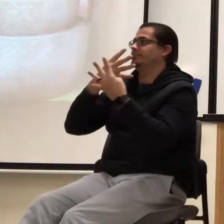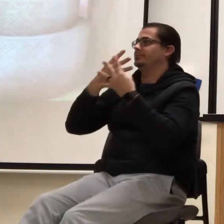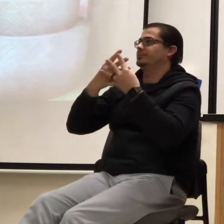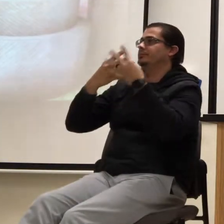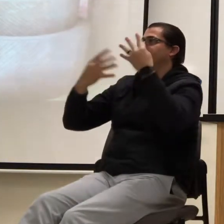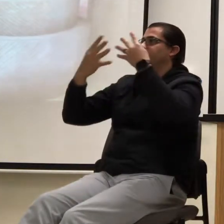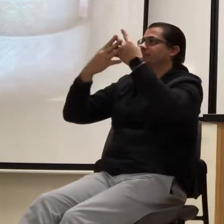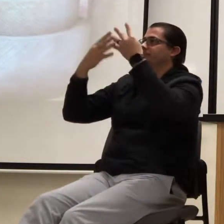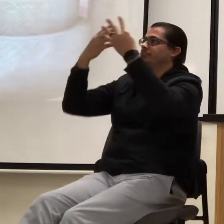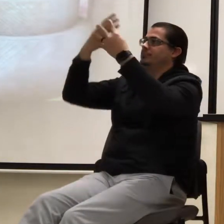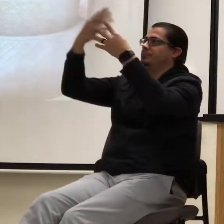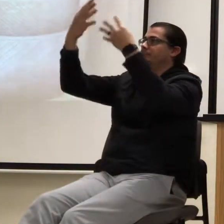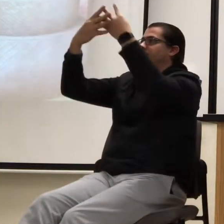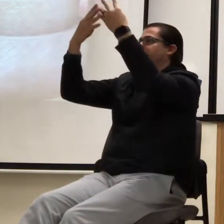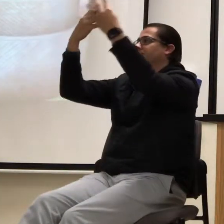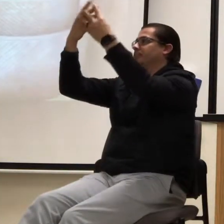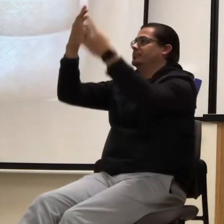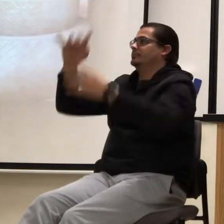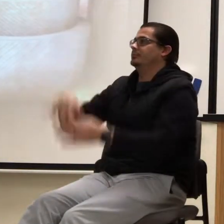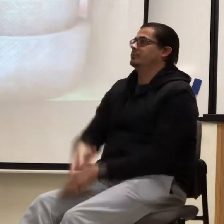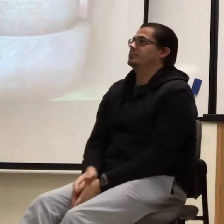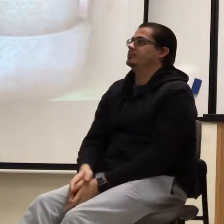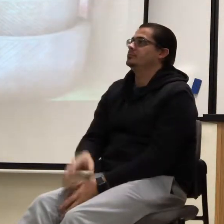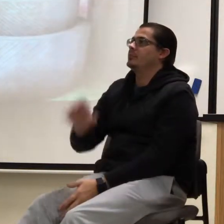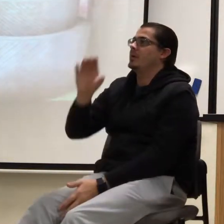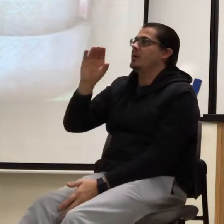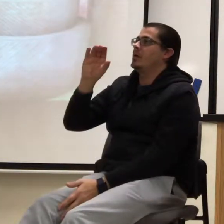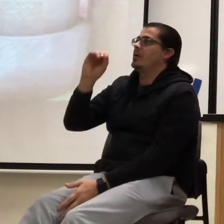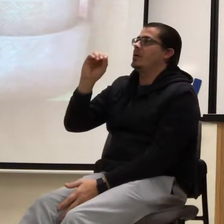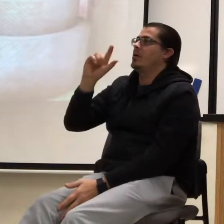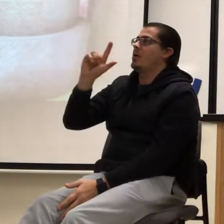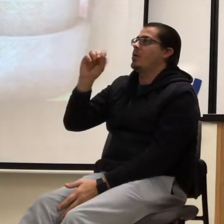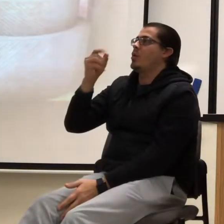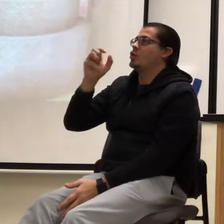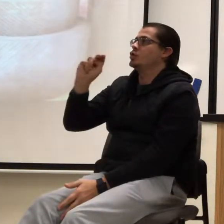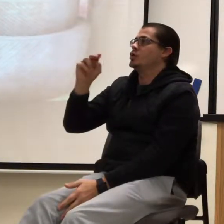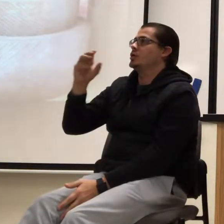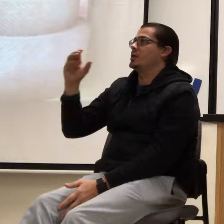collagen and crystals.